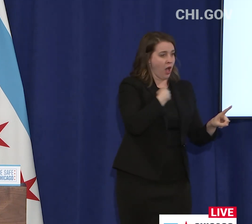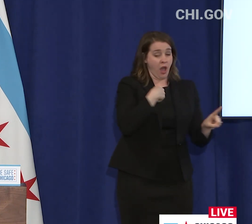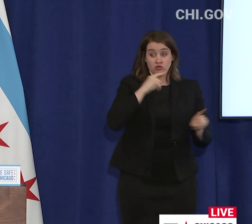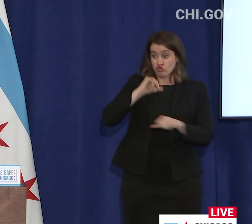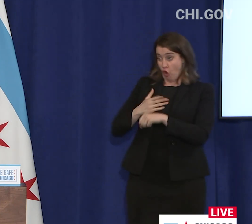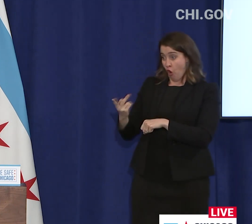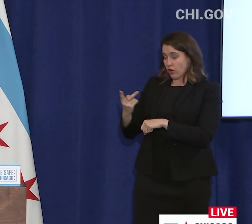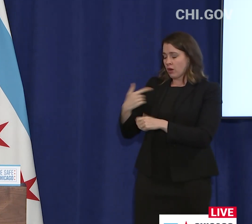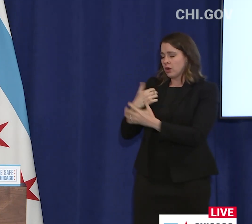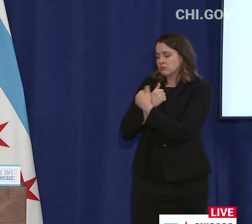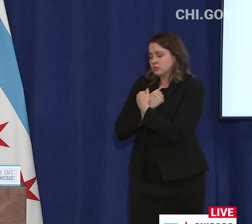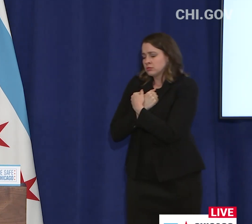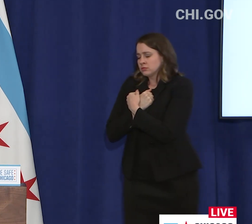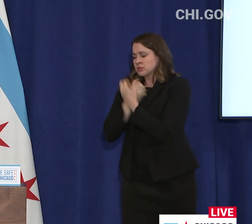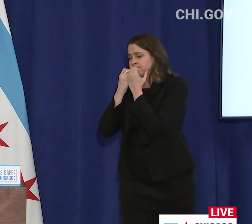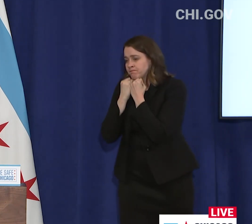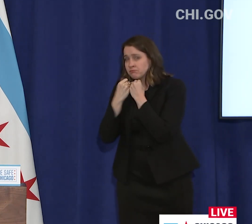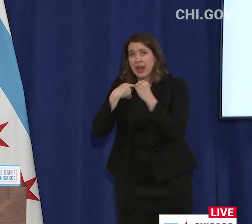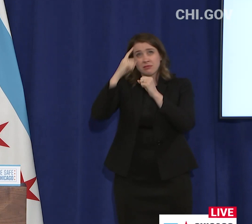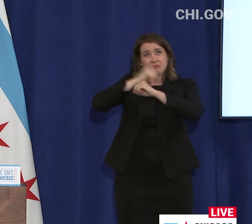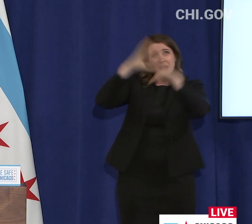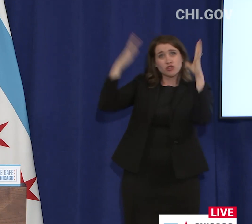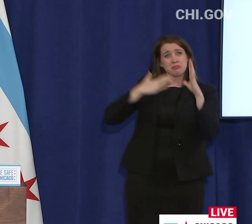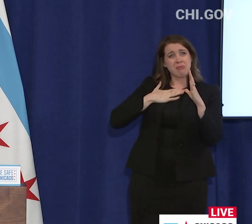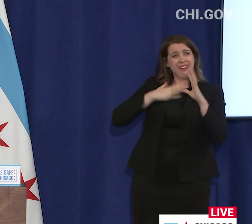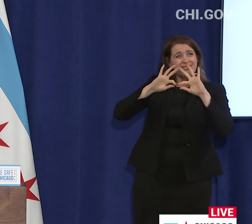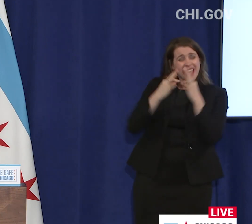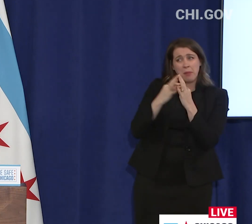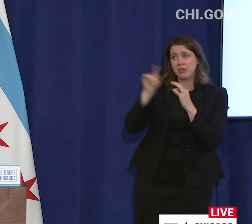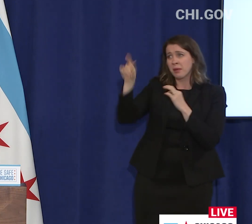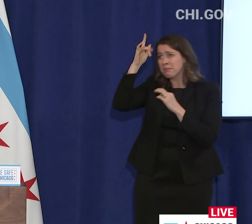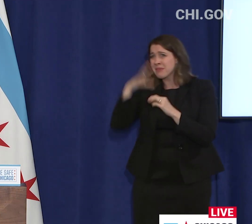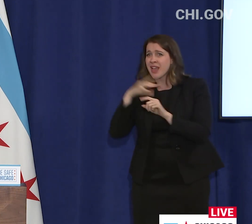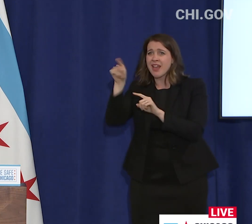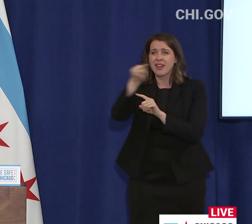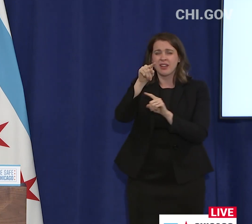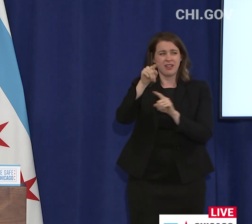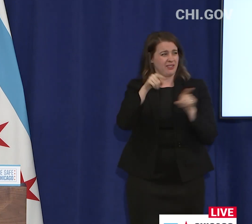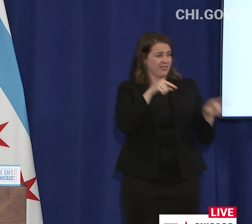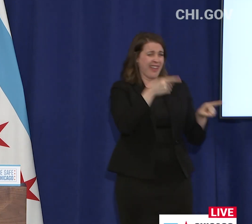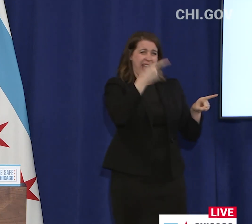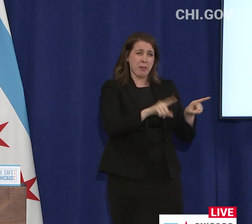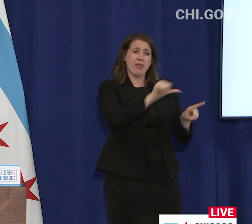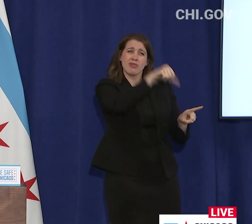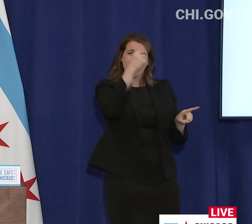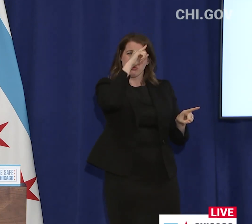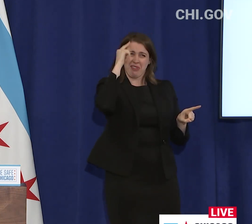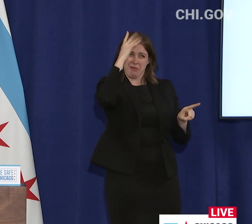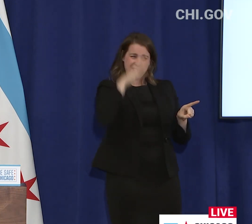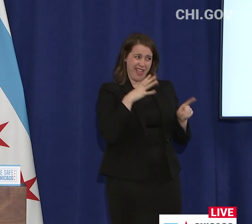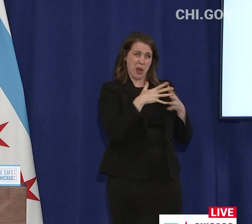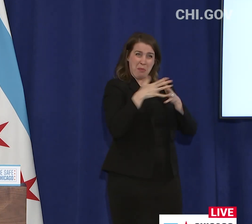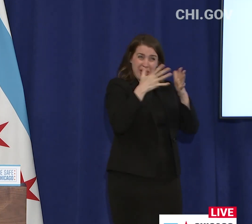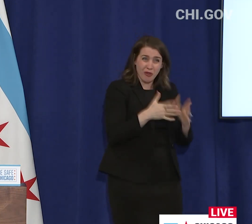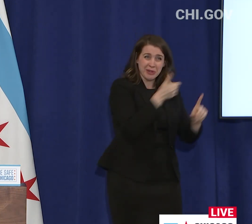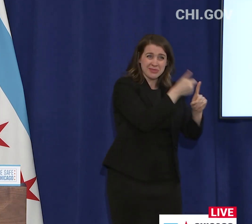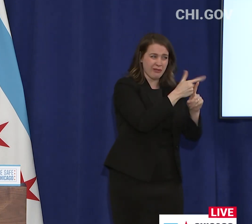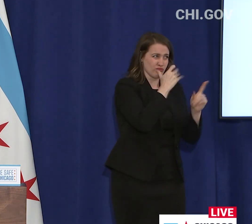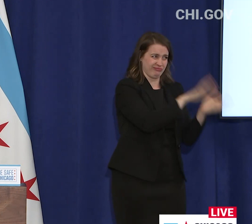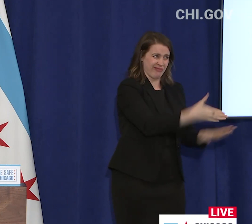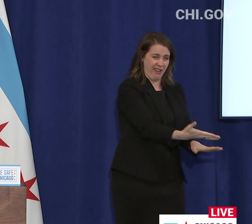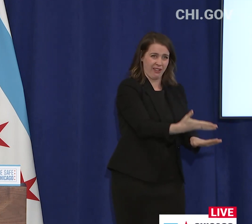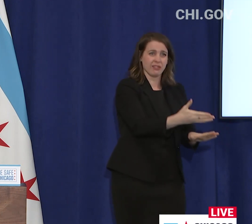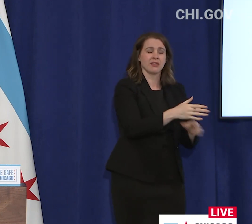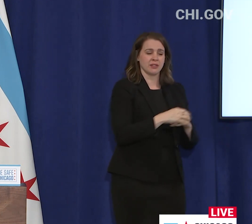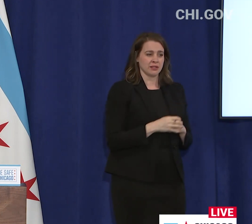family. Another Black American that is killed in this way. And it's a generational burden. I know